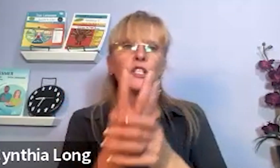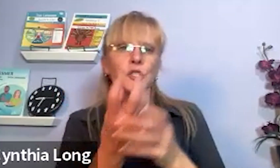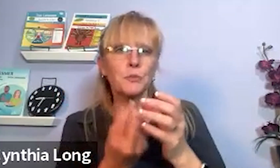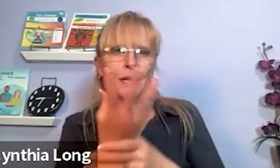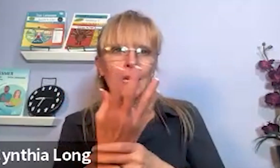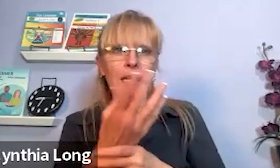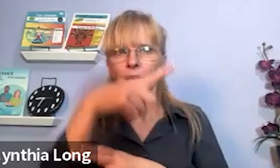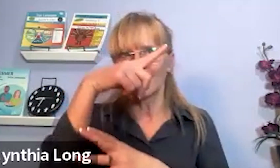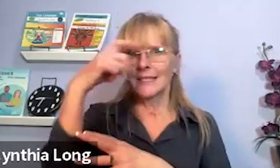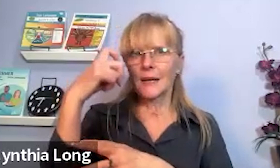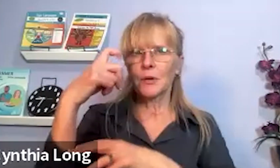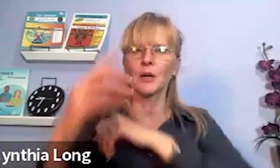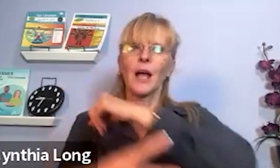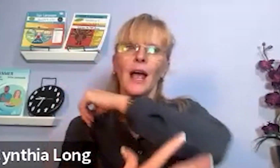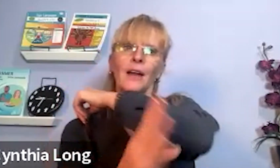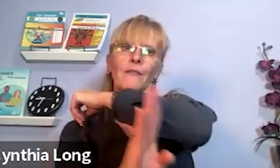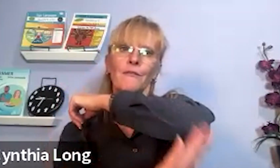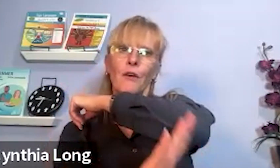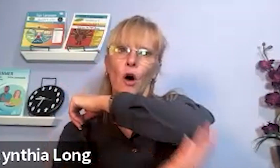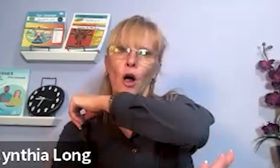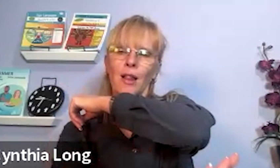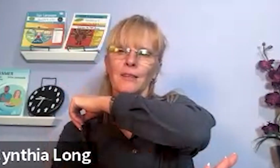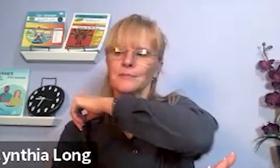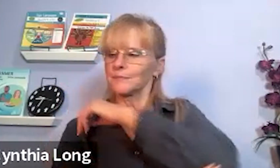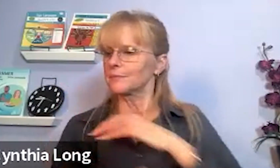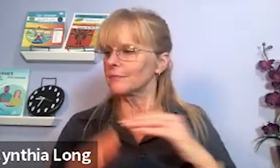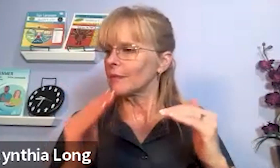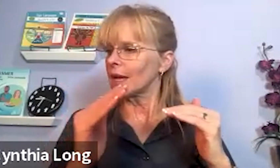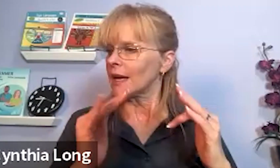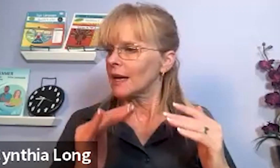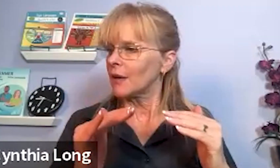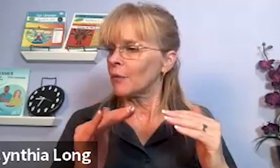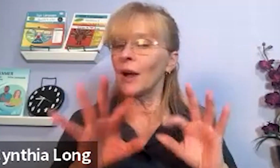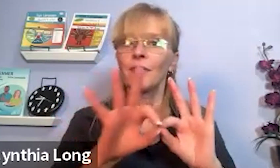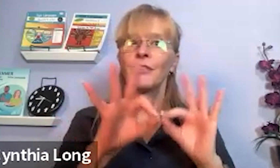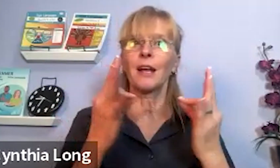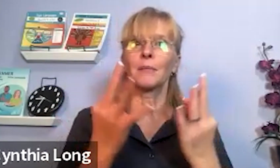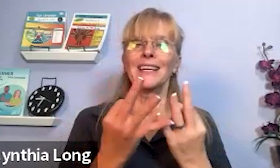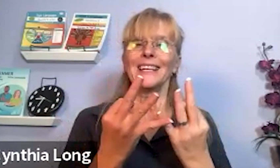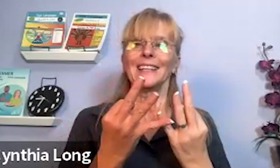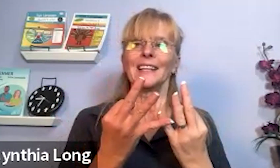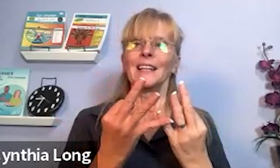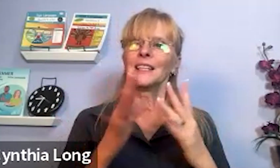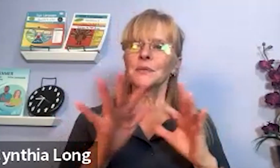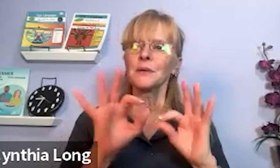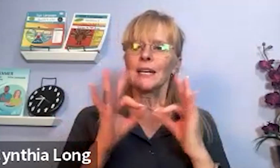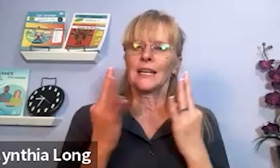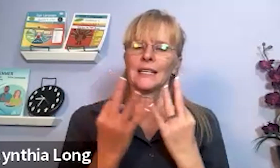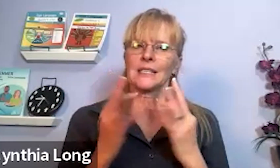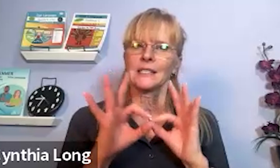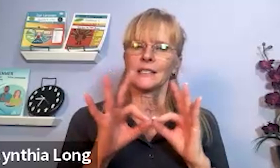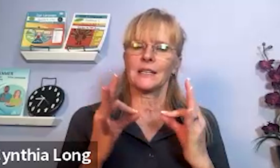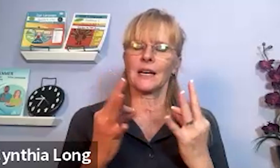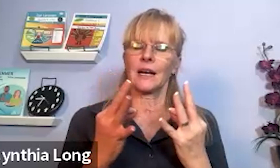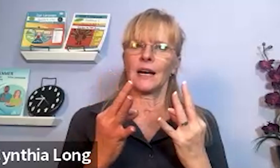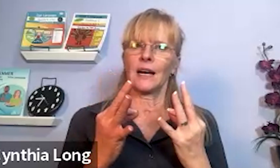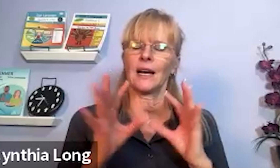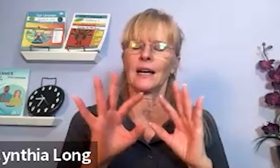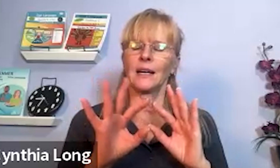winter, spring, summer, and fall. We have family. This one